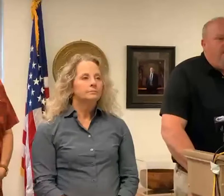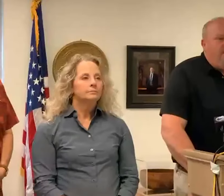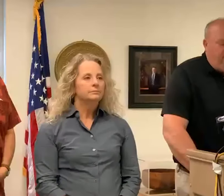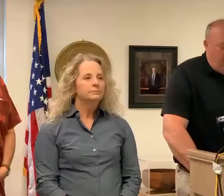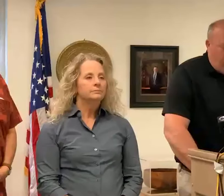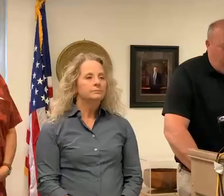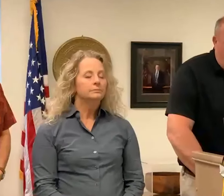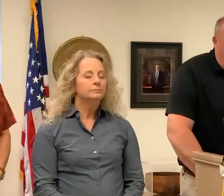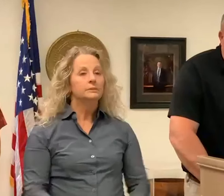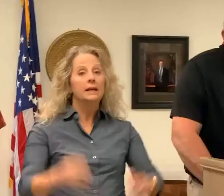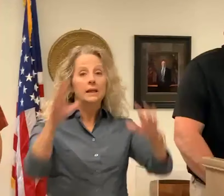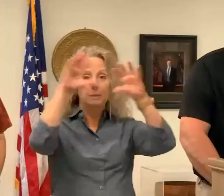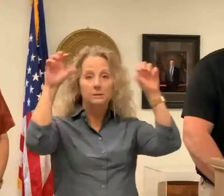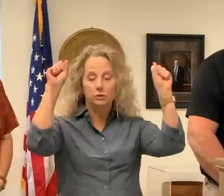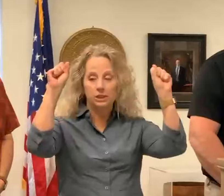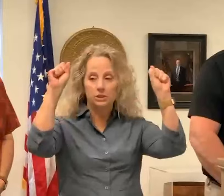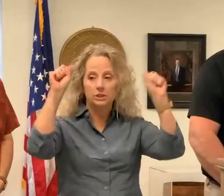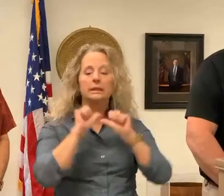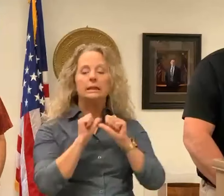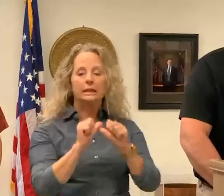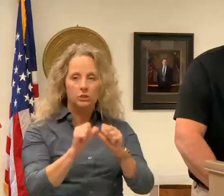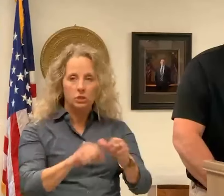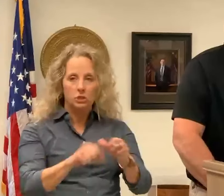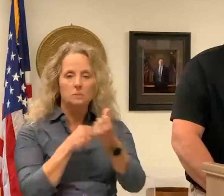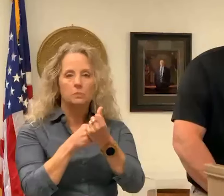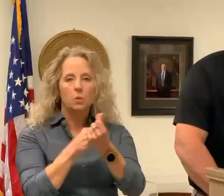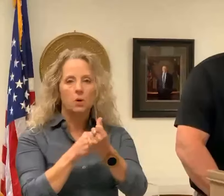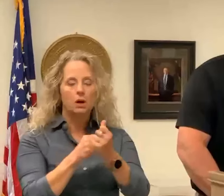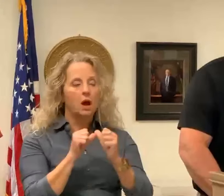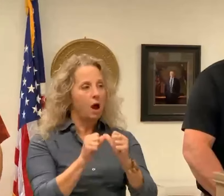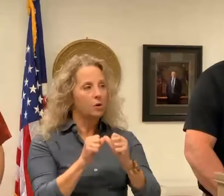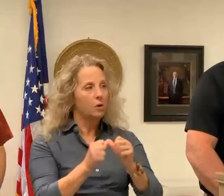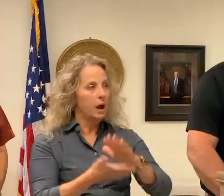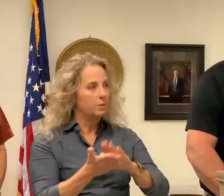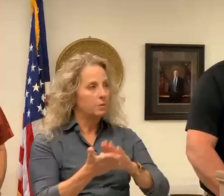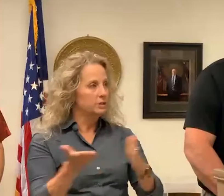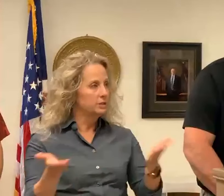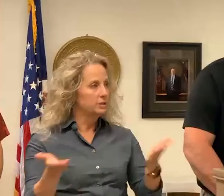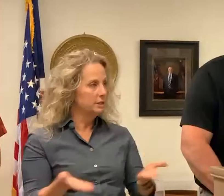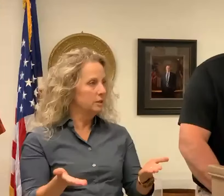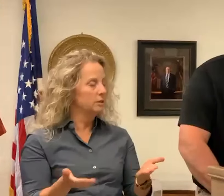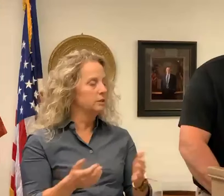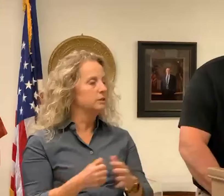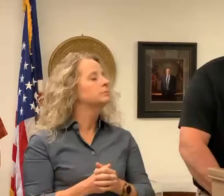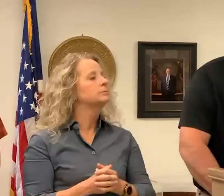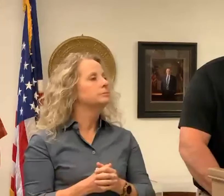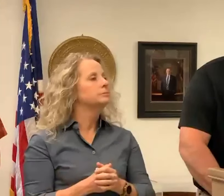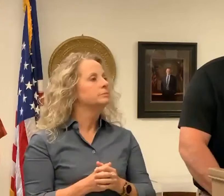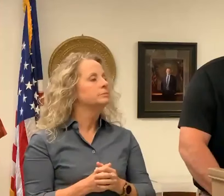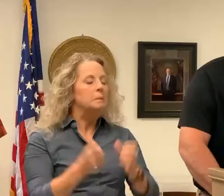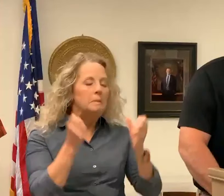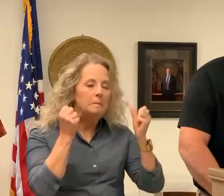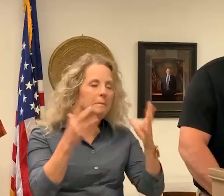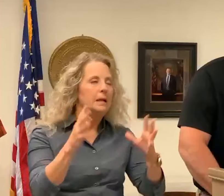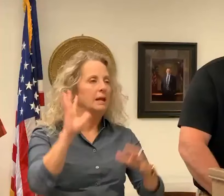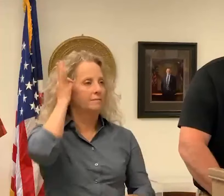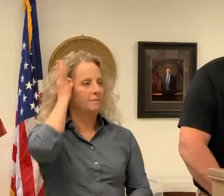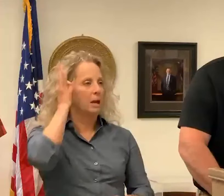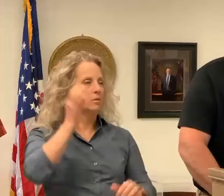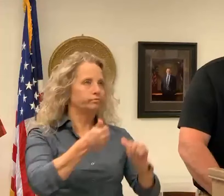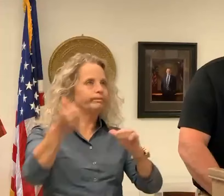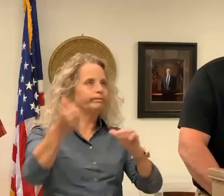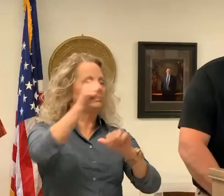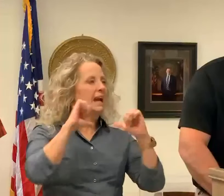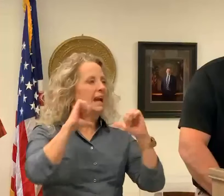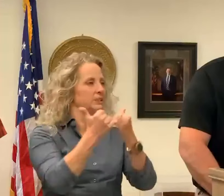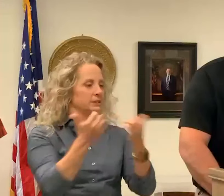The administration continues to support ongoing operations here with a number of federal agencies that are here with